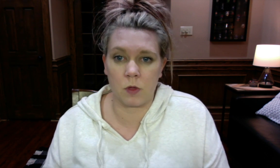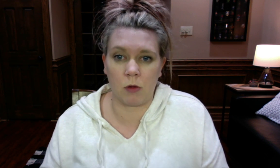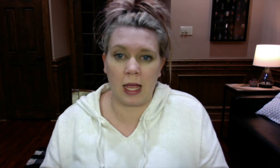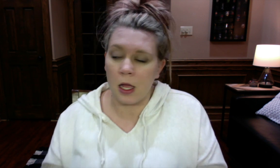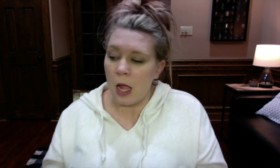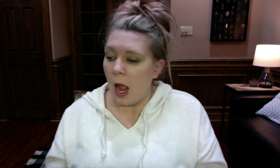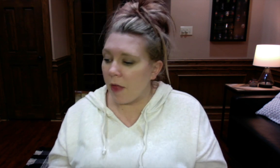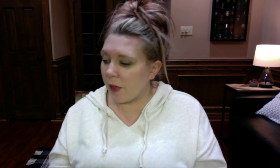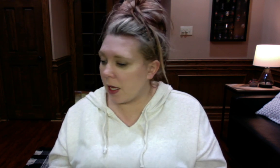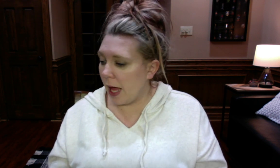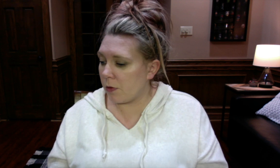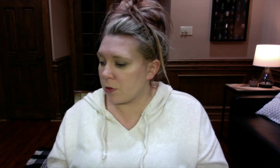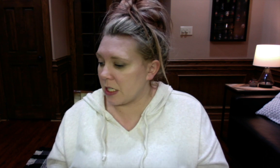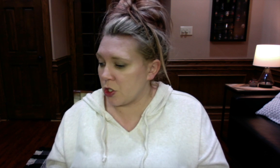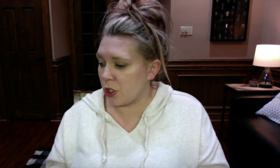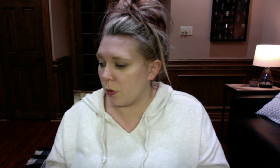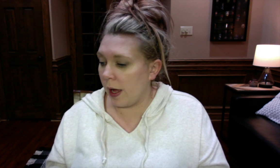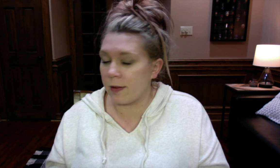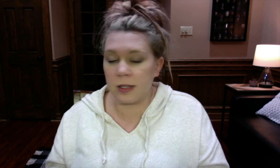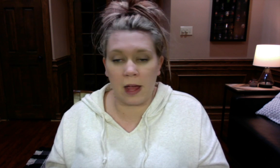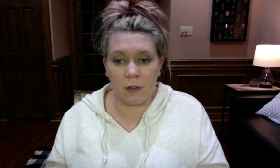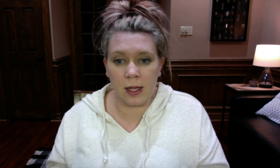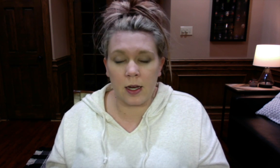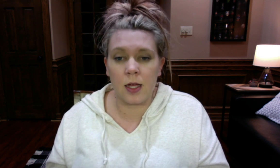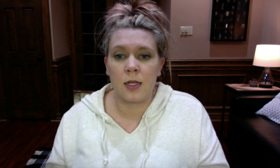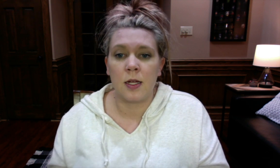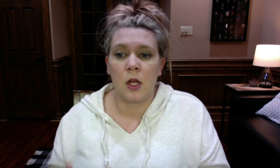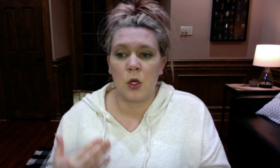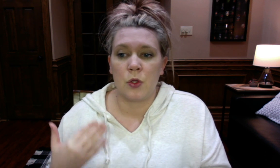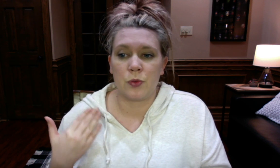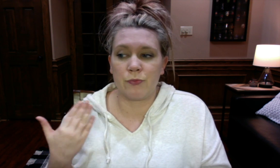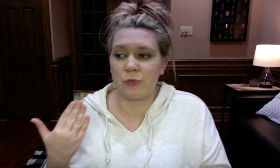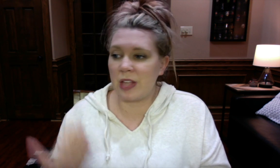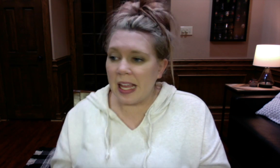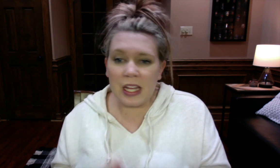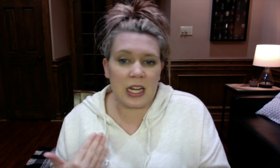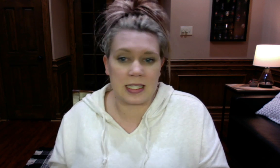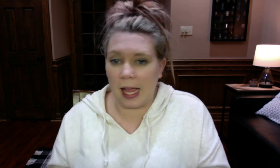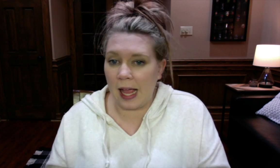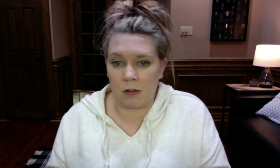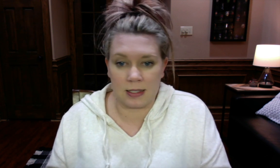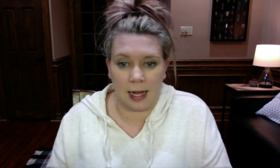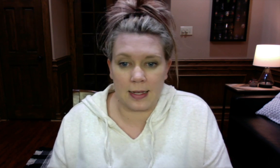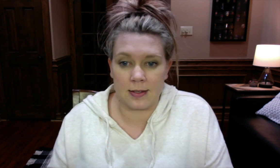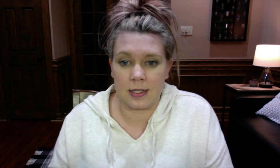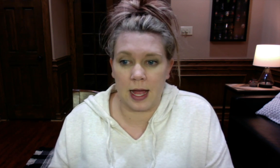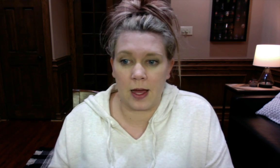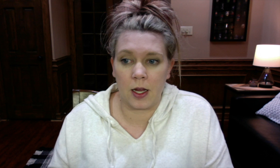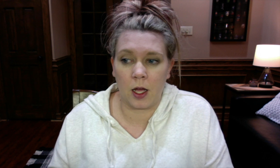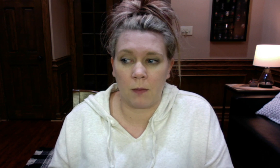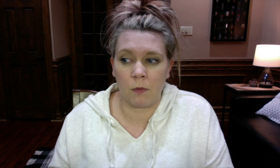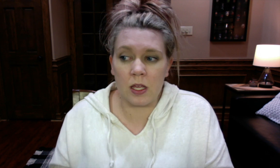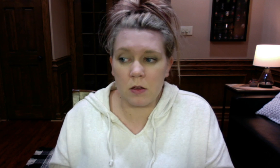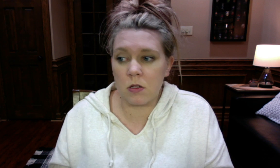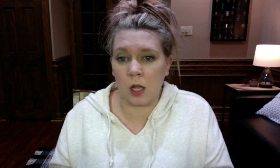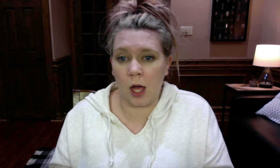okay? And then I will teach you 11 day in and day out signs that we use a lot in